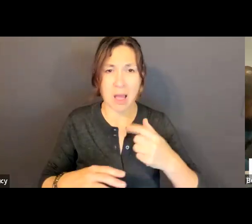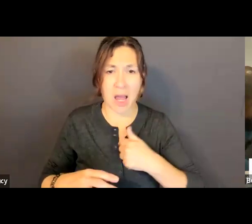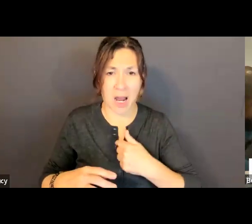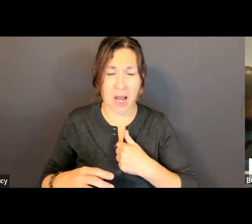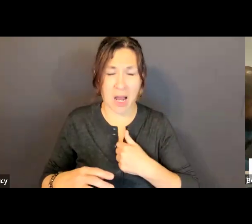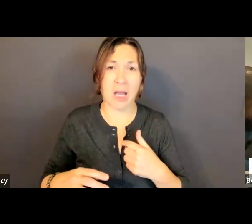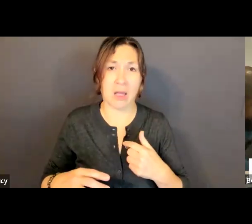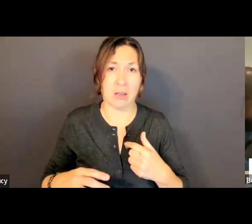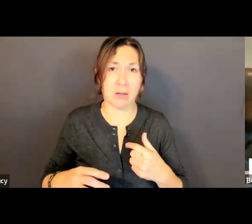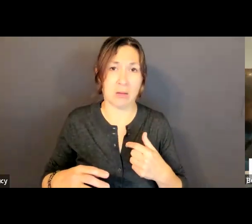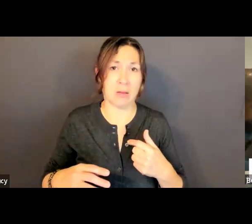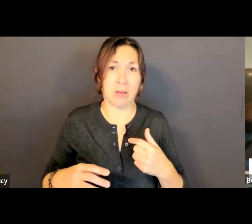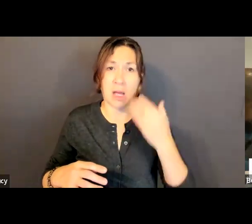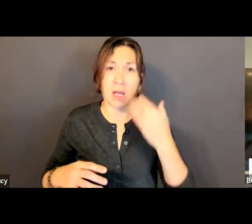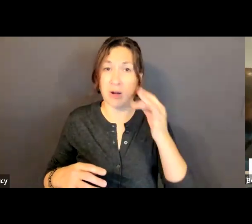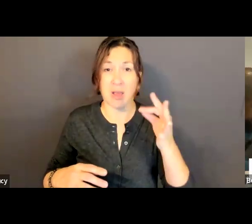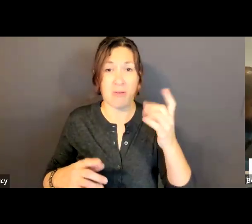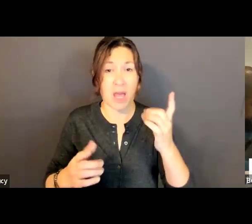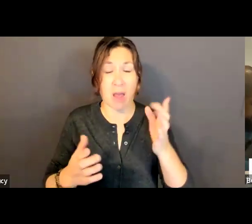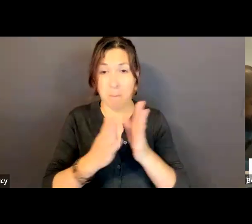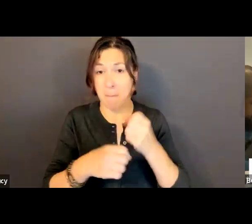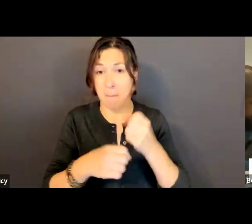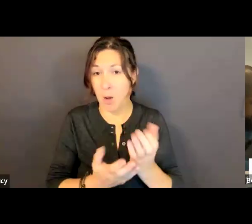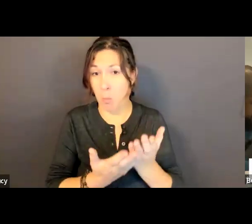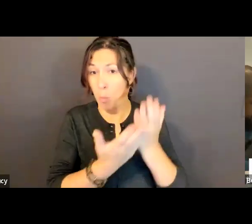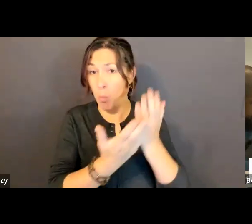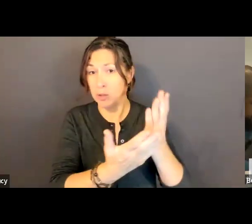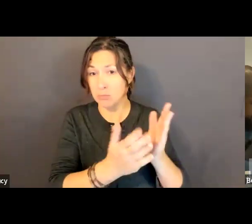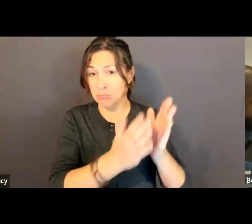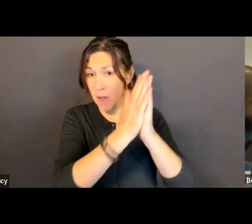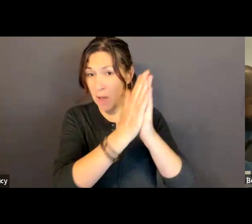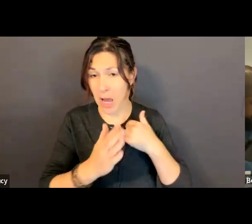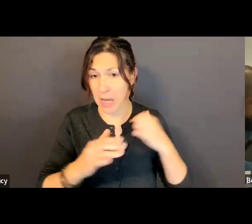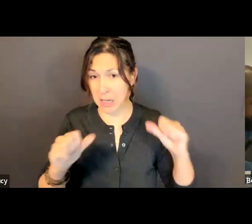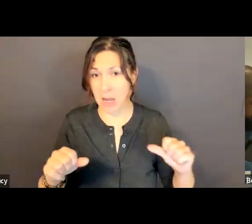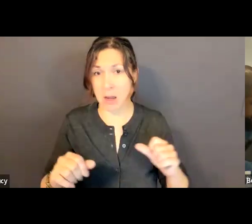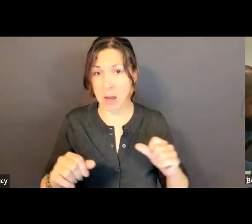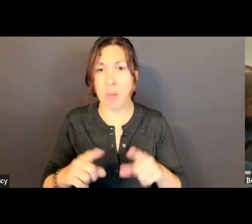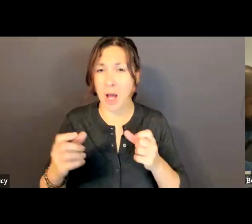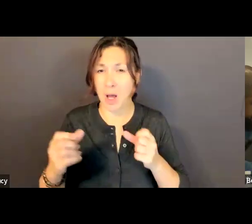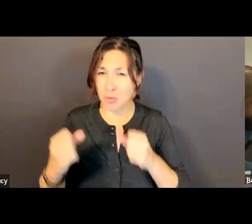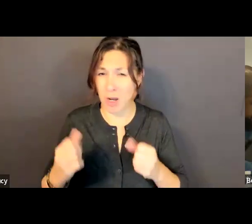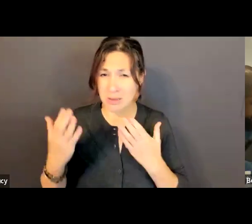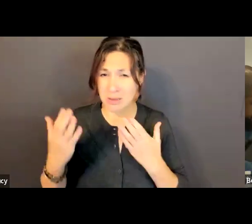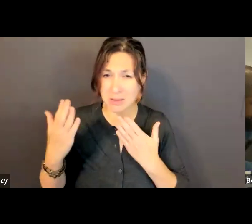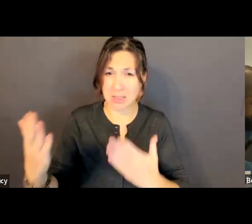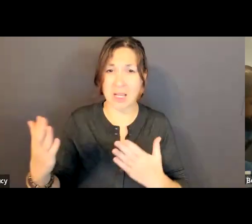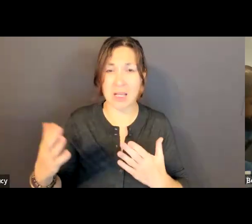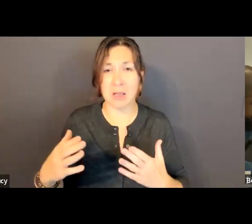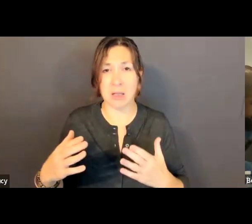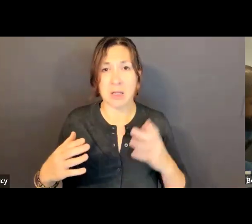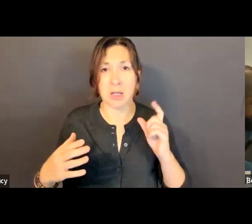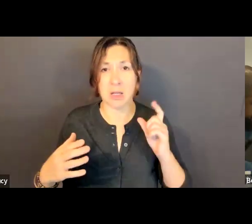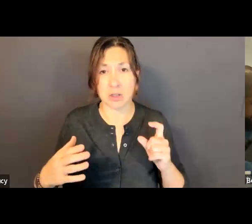it is through motion, I will do that. But you know, I strongly suggest that we should, among